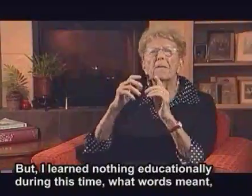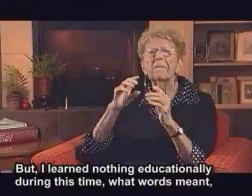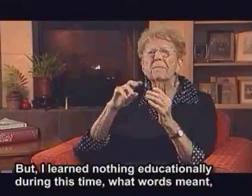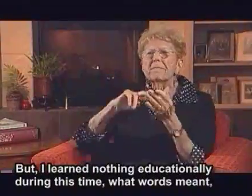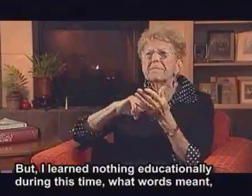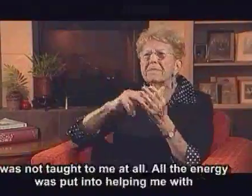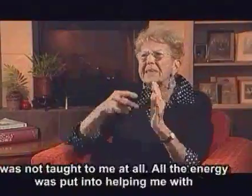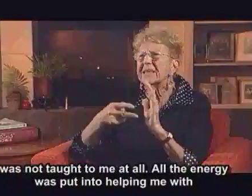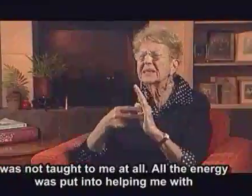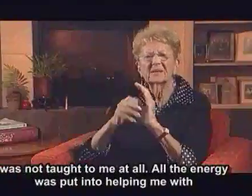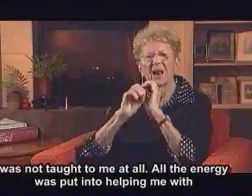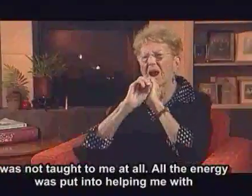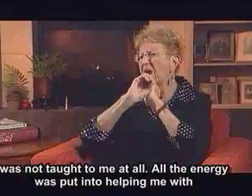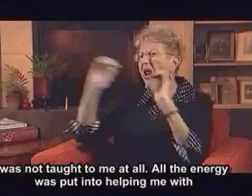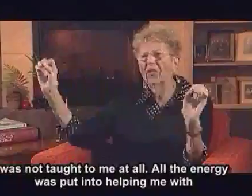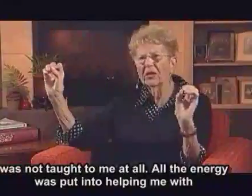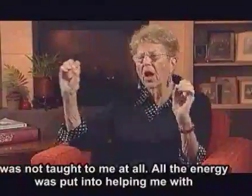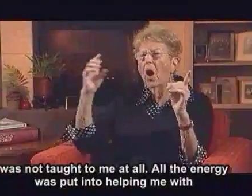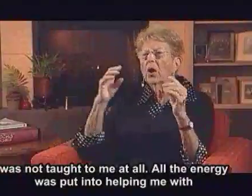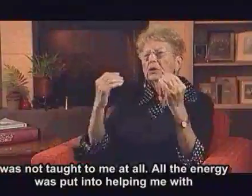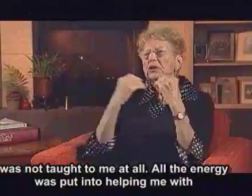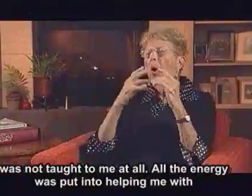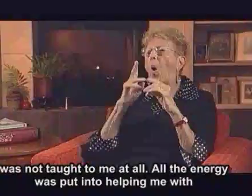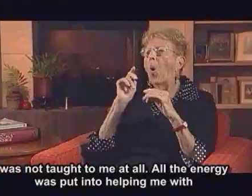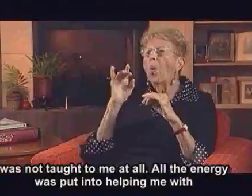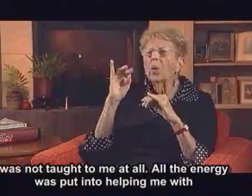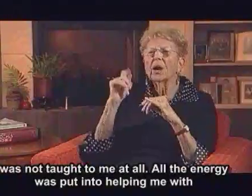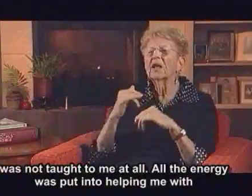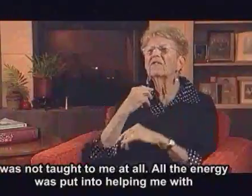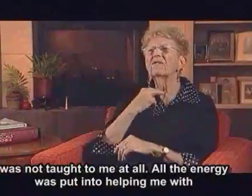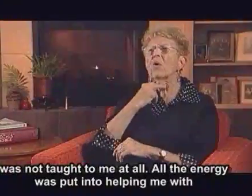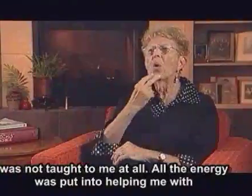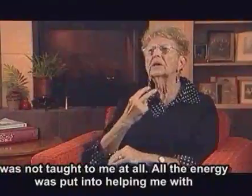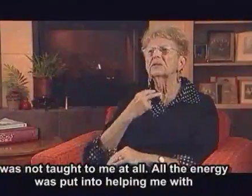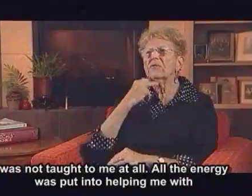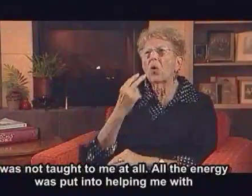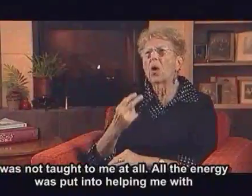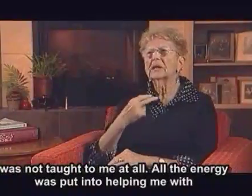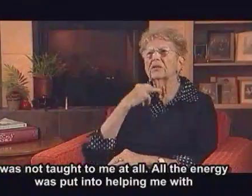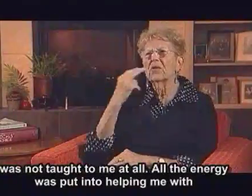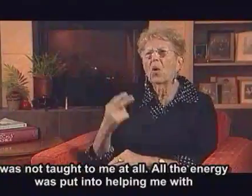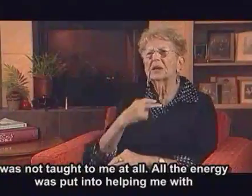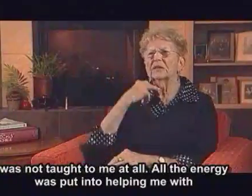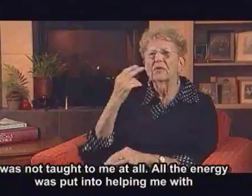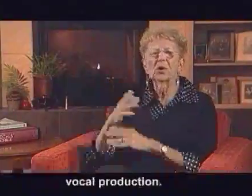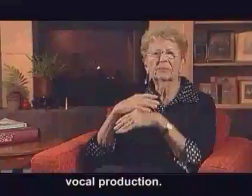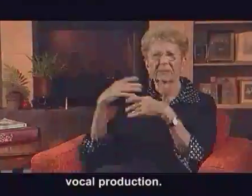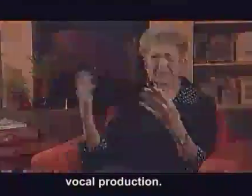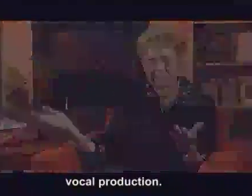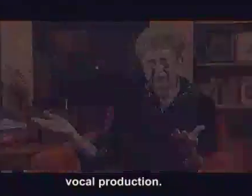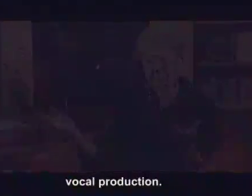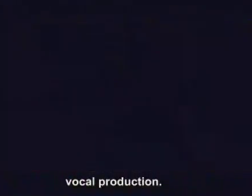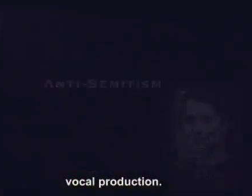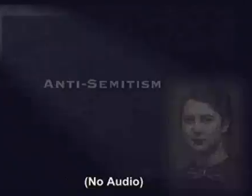words meant were not taught to me at all. All the energy was put into helping me with vocal production.